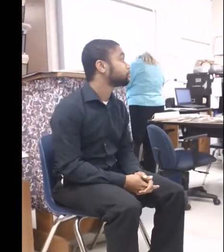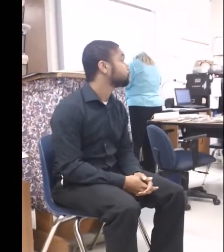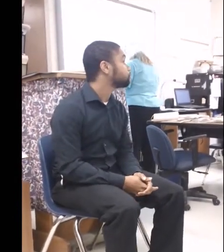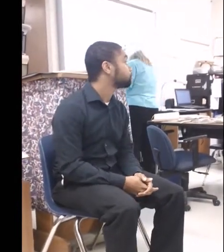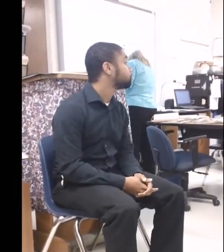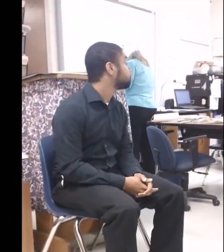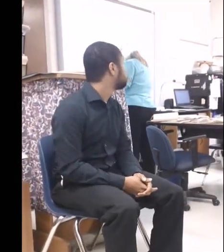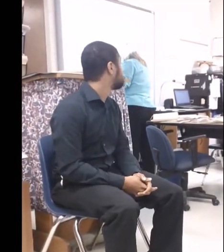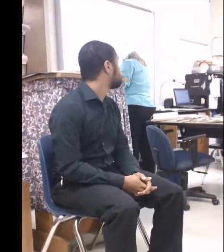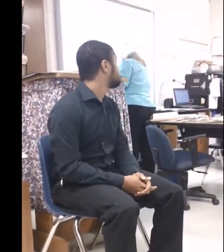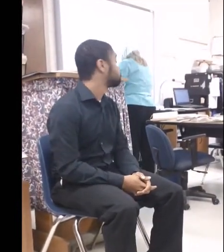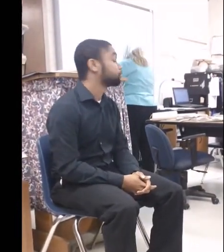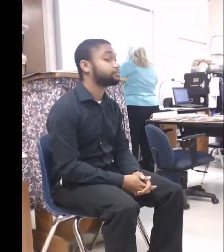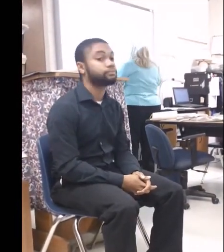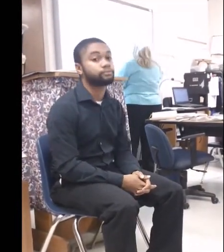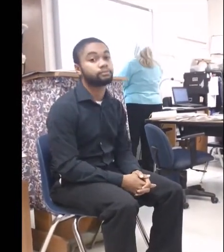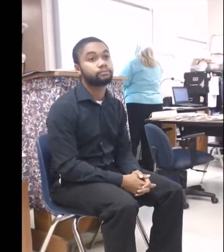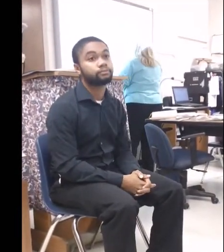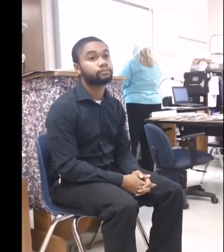I don't know.